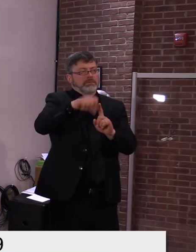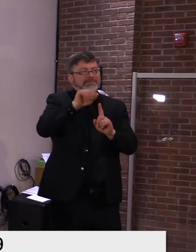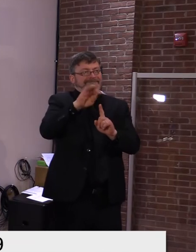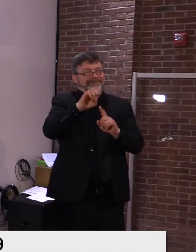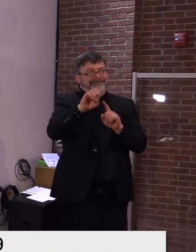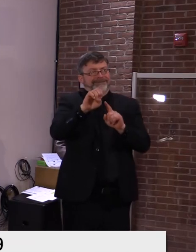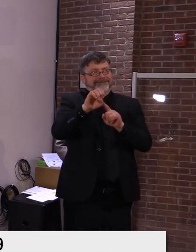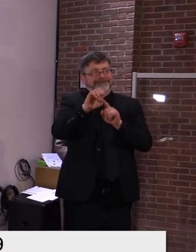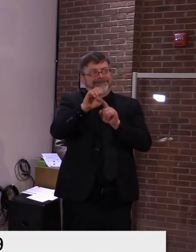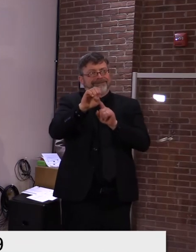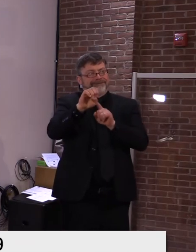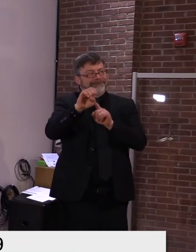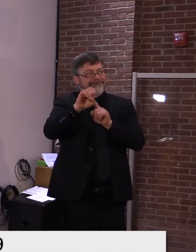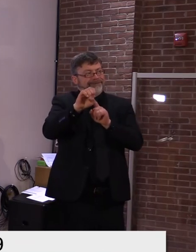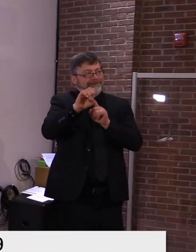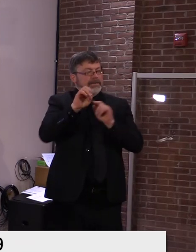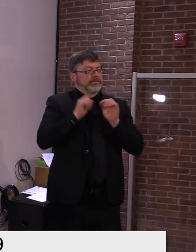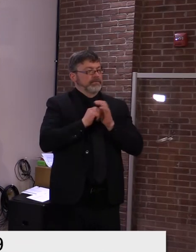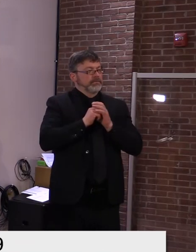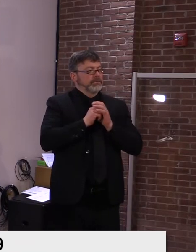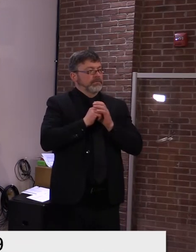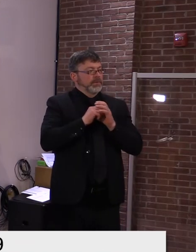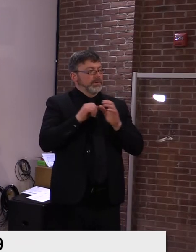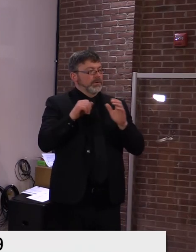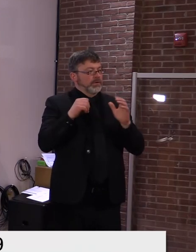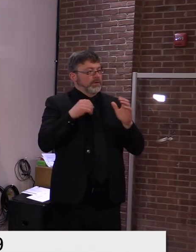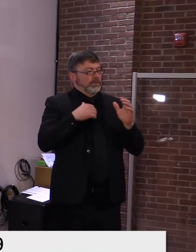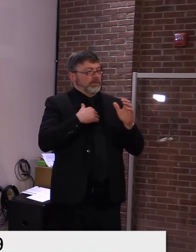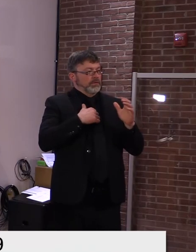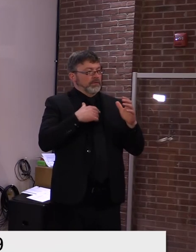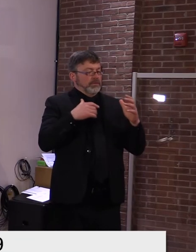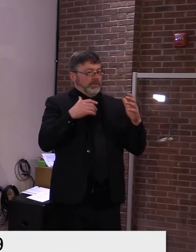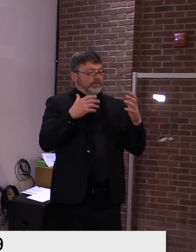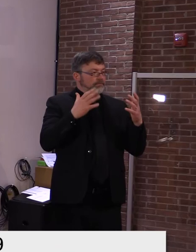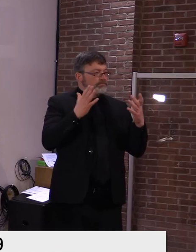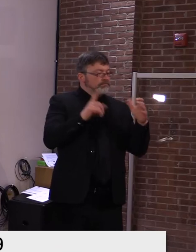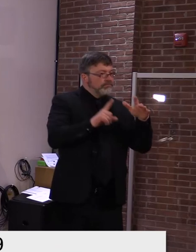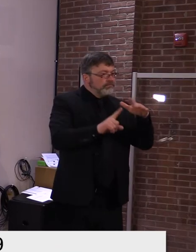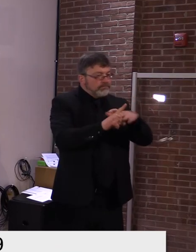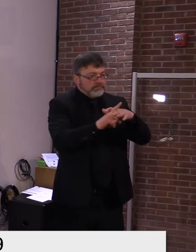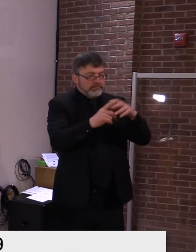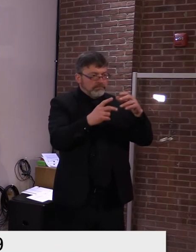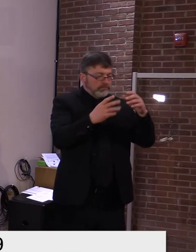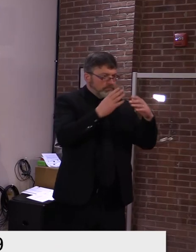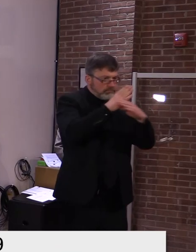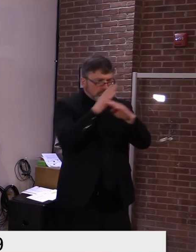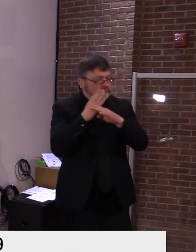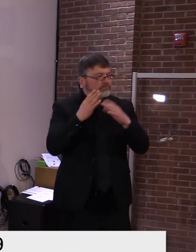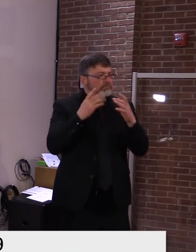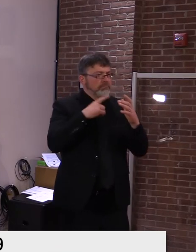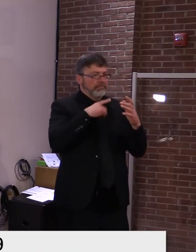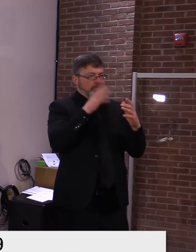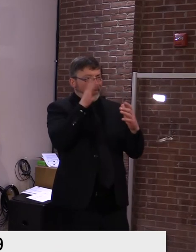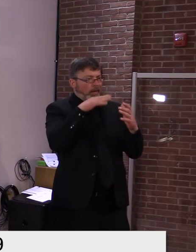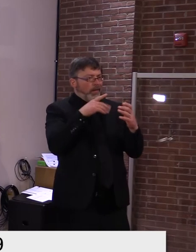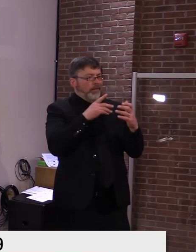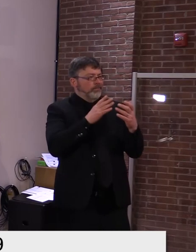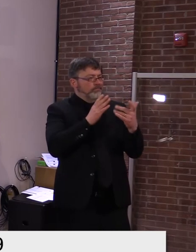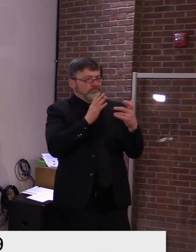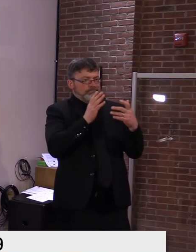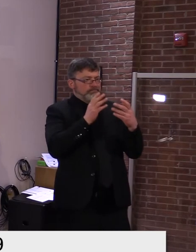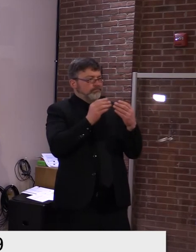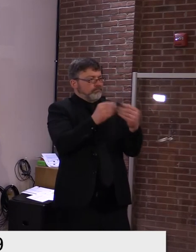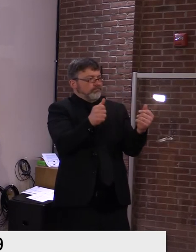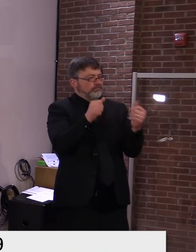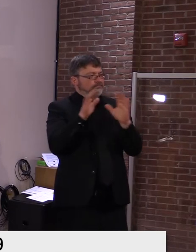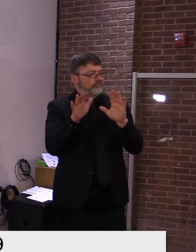eliminate some of the obstacles along the way. Some of that was in making sure that the education system was